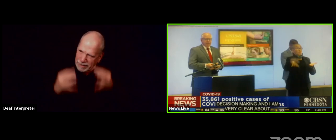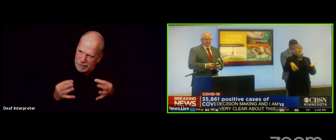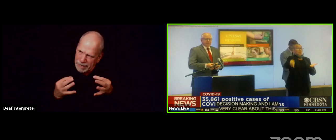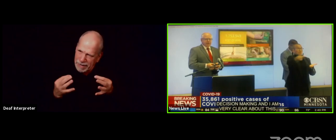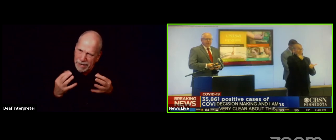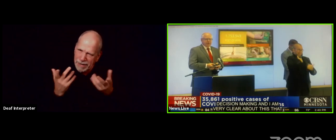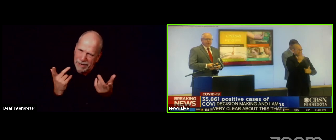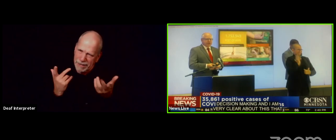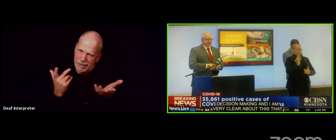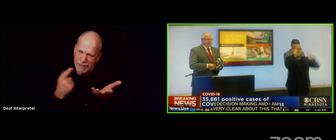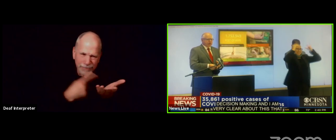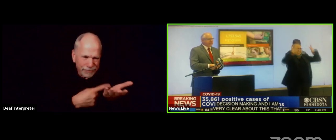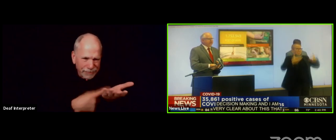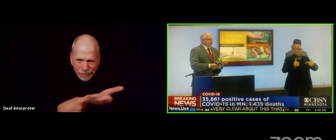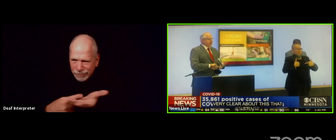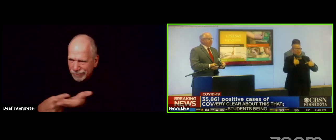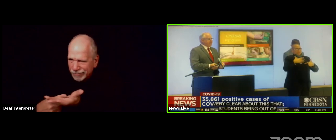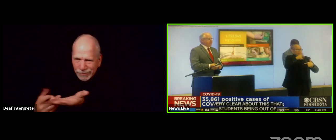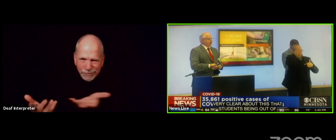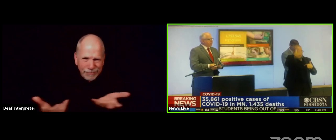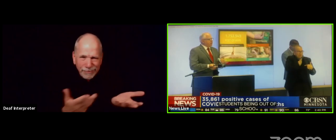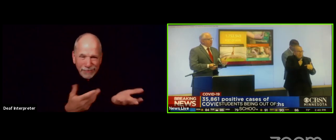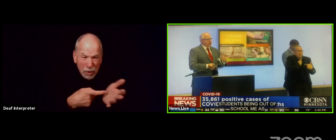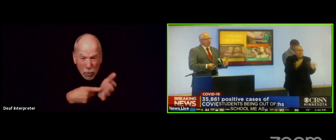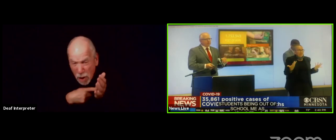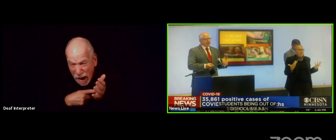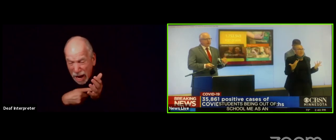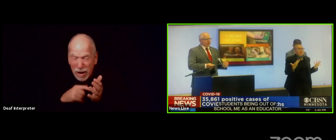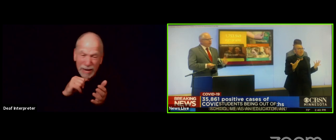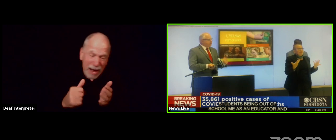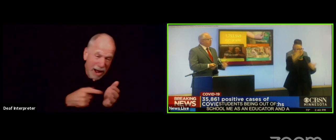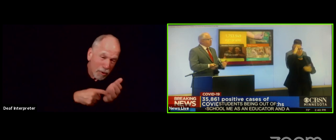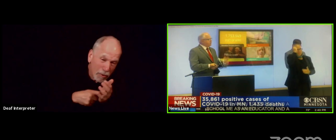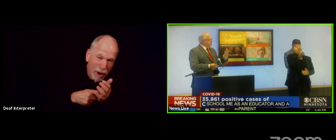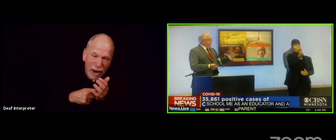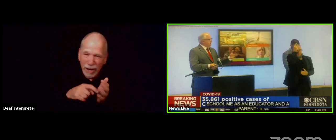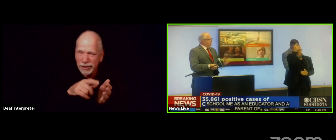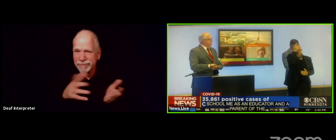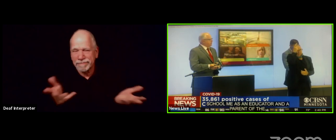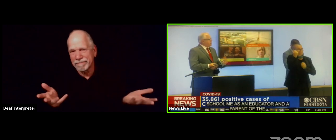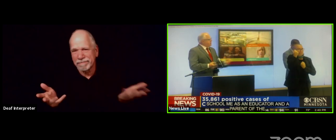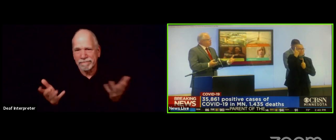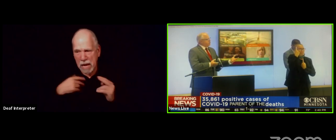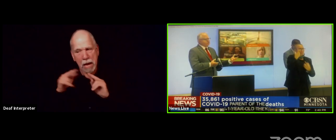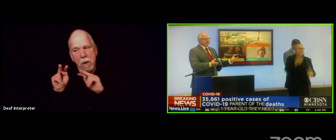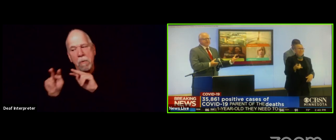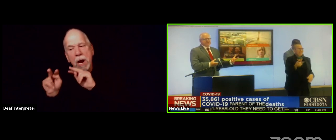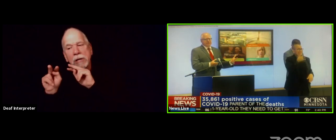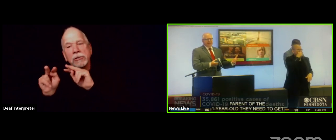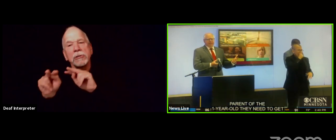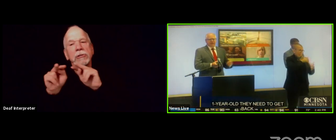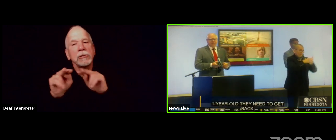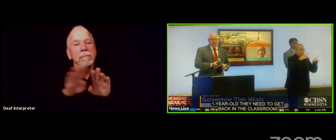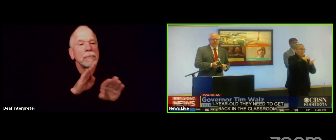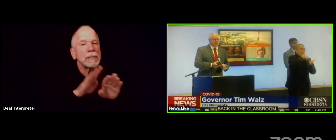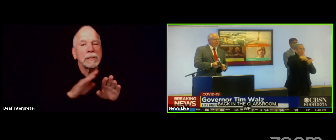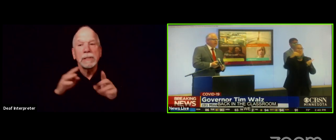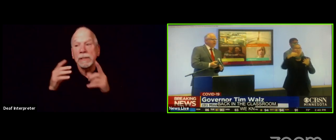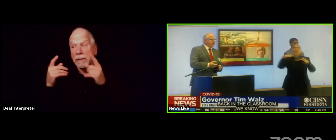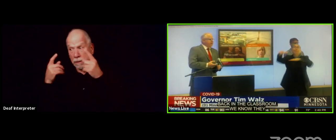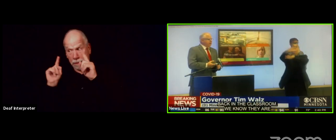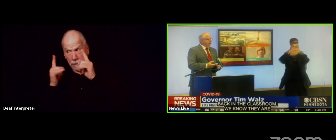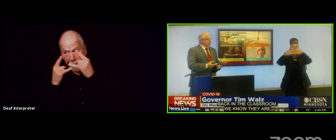me as a parent of a 13-year-old, they need to get back in that classroom. We know that they're not learning as much as they could in that classroom. There's certain segments of the population that are, but